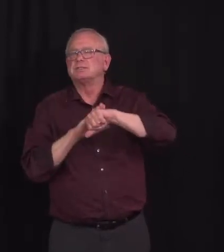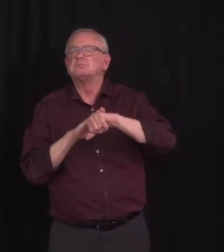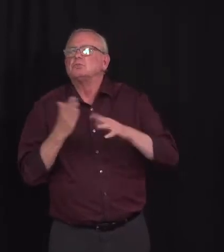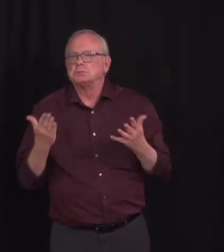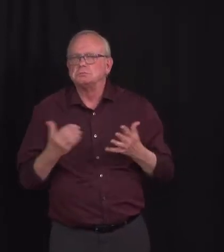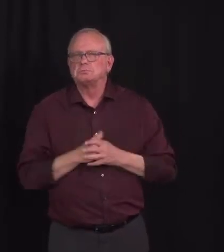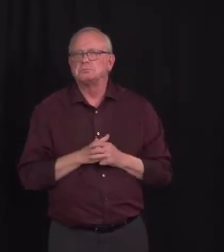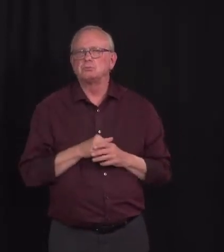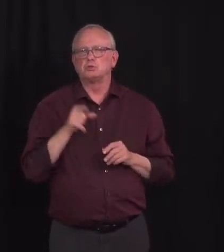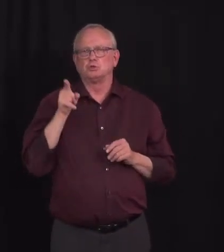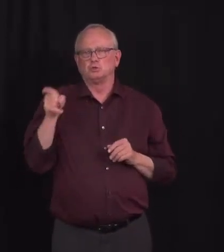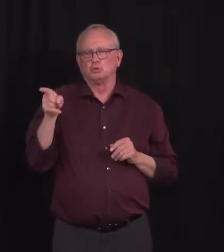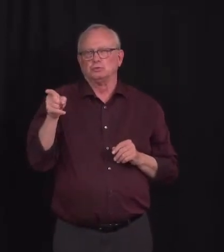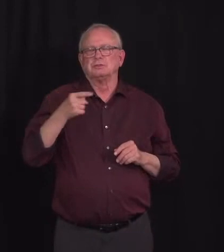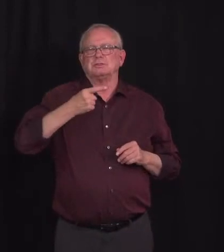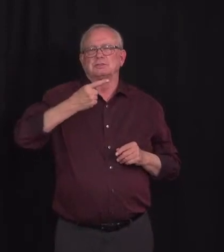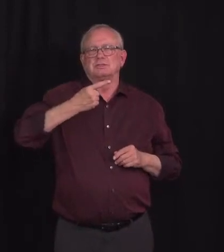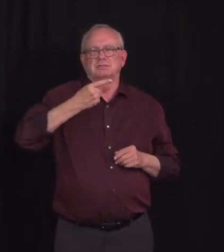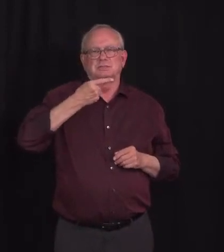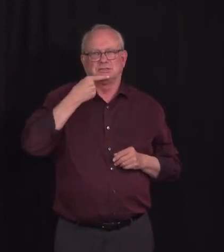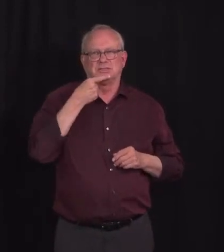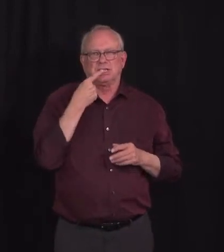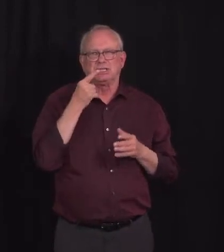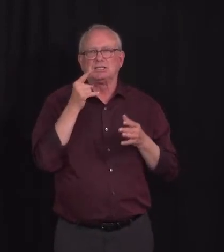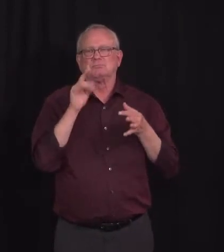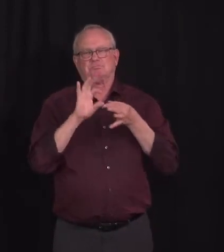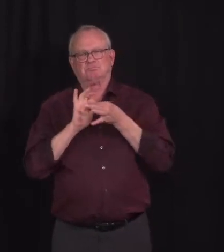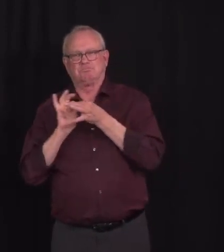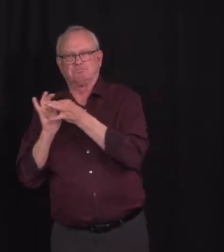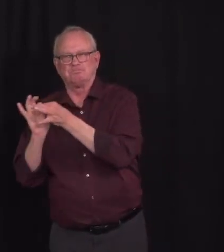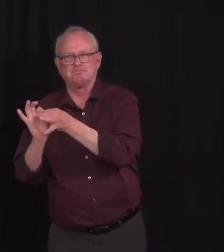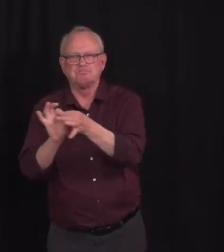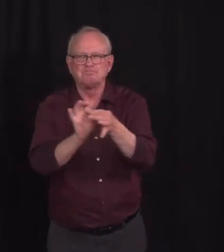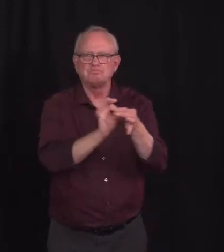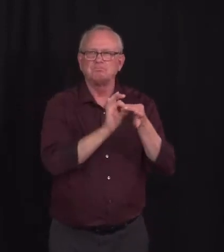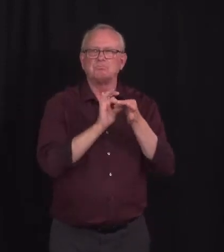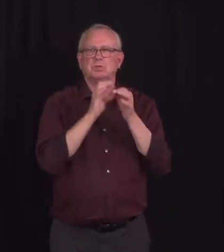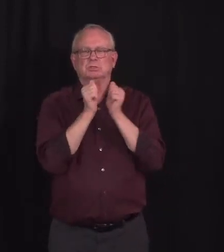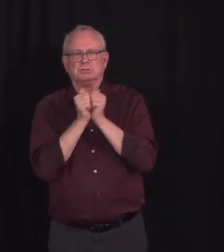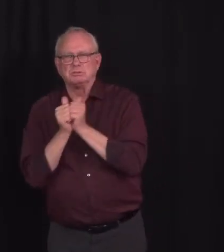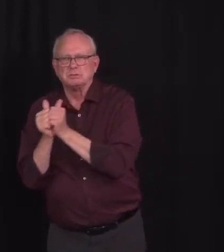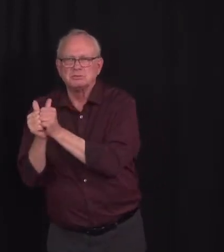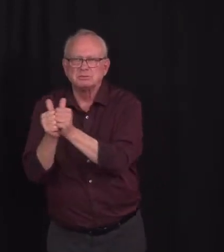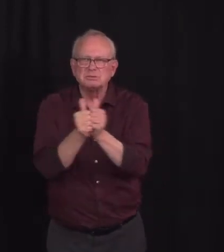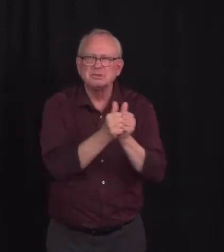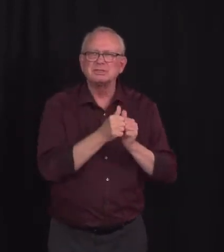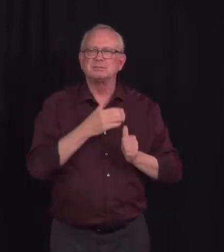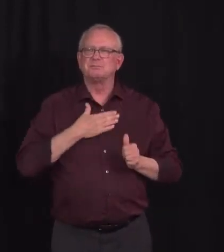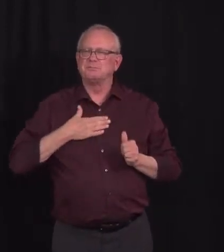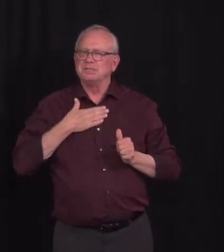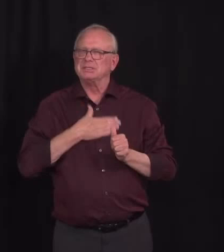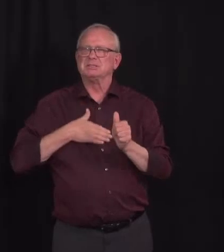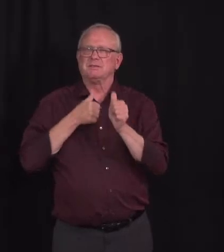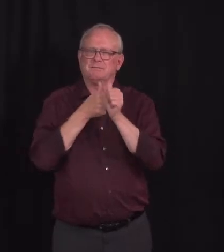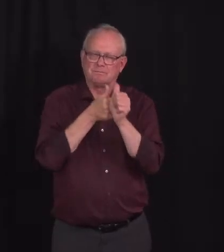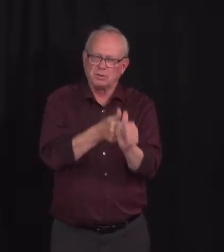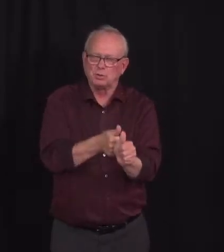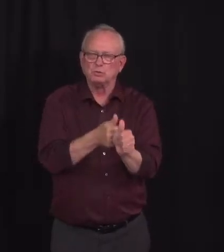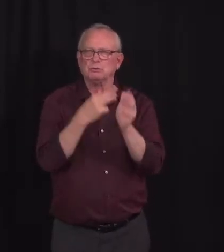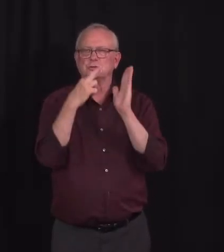always tell us that we're all in this together. You tell us to follow the rules in a very unambiguous